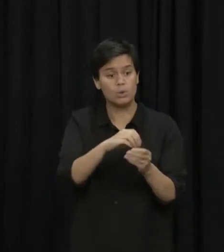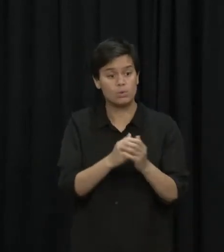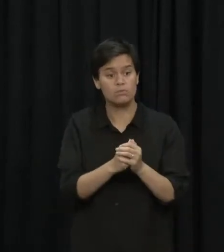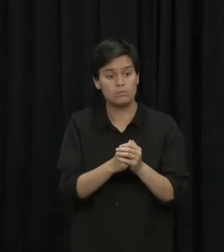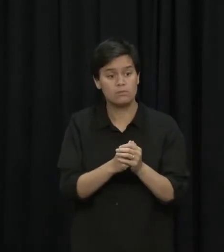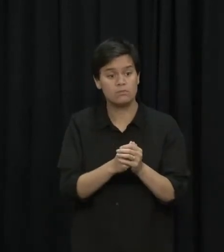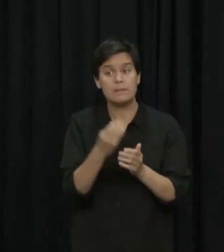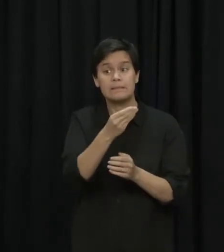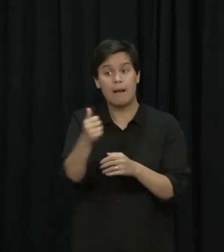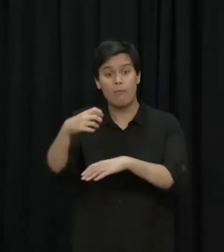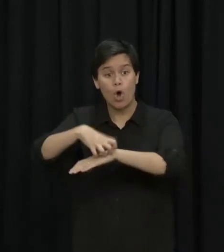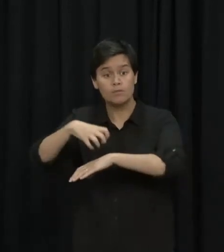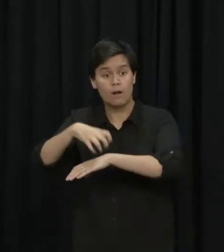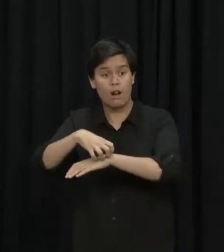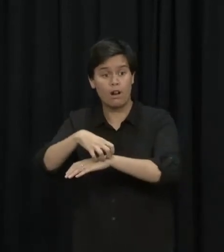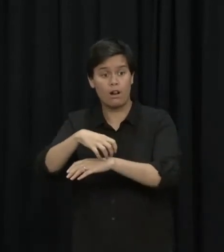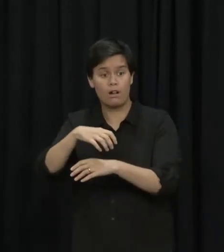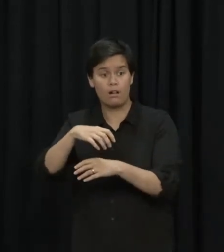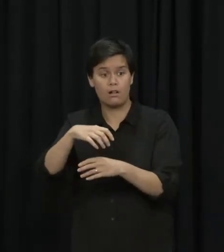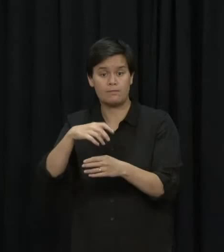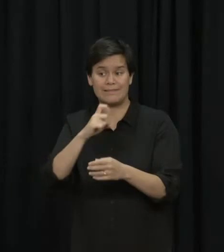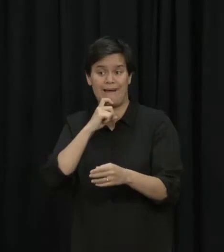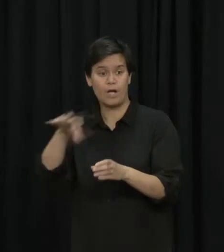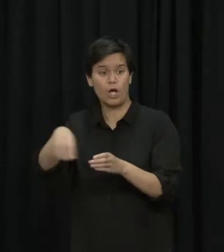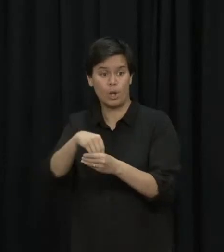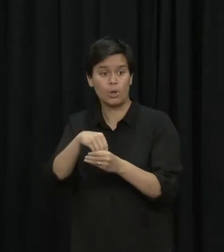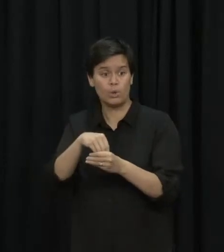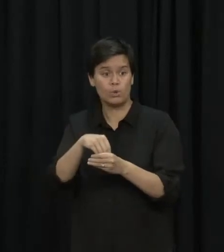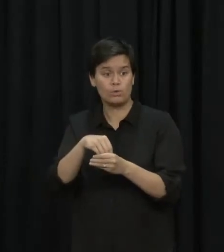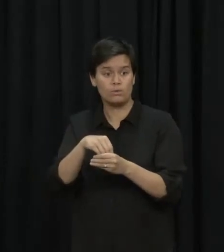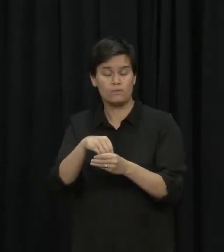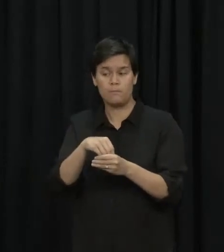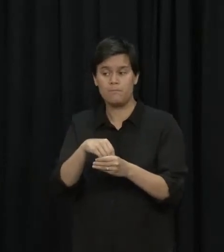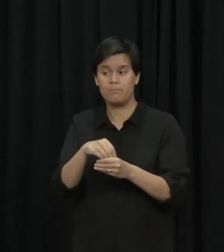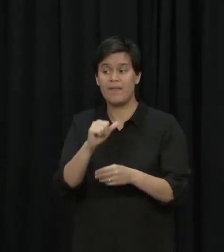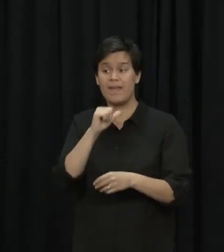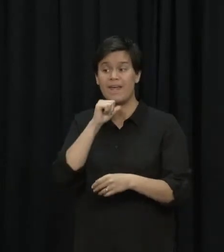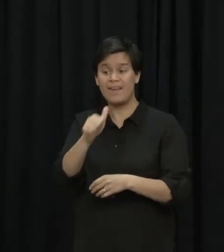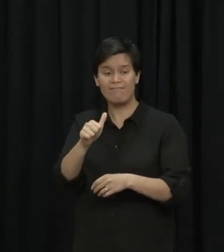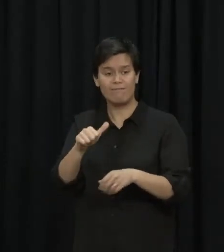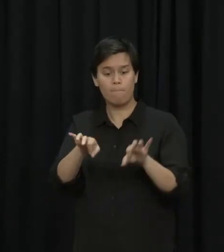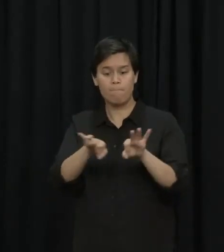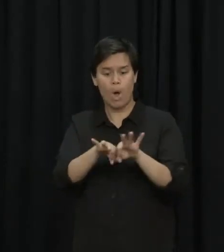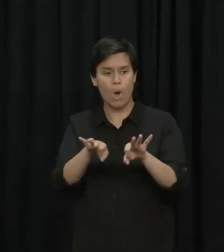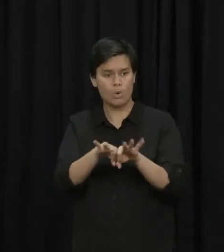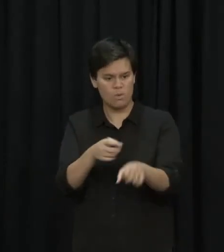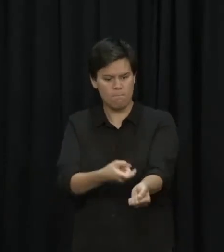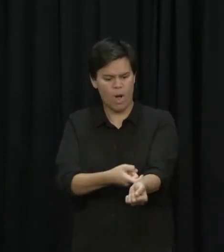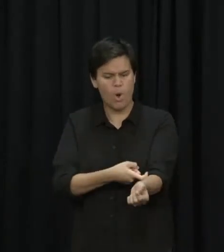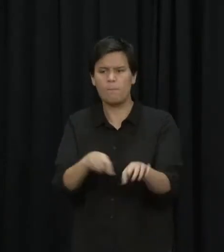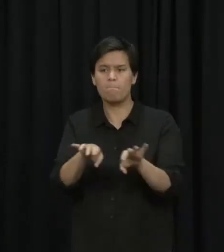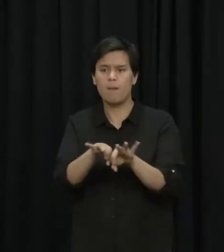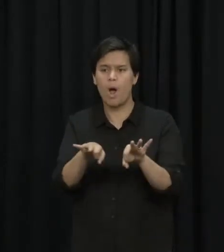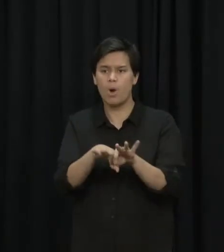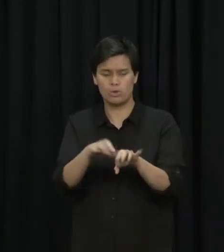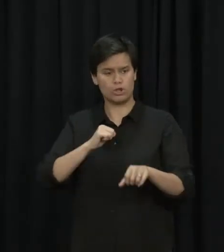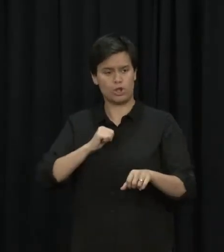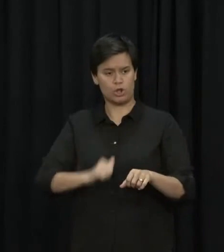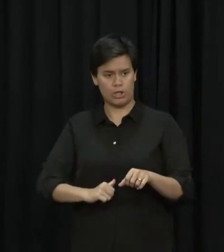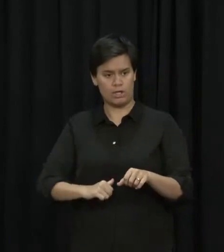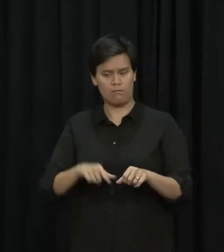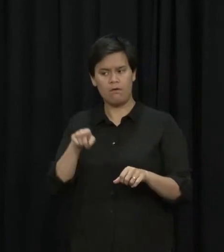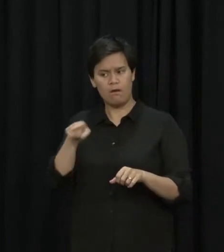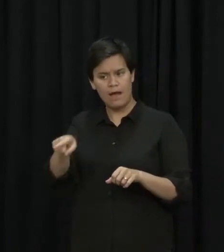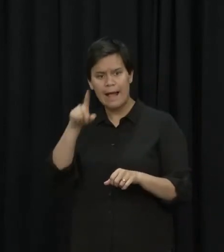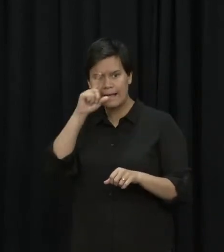For anyone who's ever seen orthopaedic surgery, it actually does expose you quite a bit. It can be a high risk.